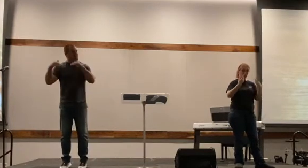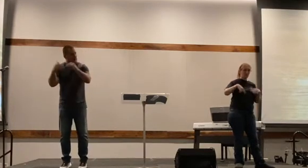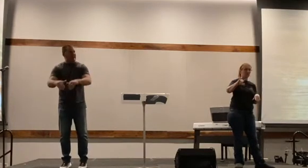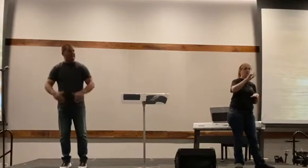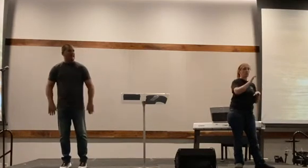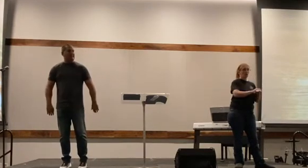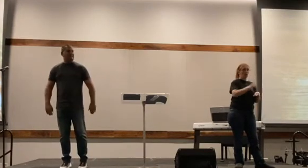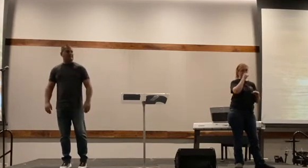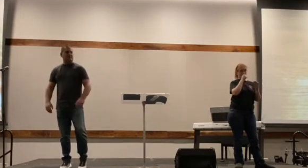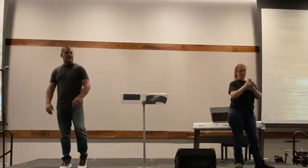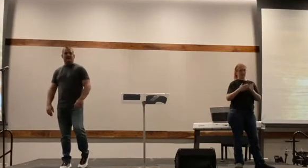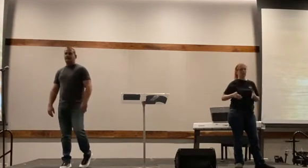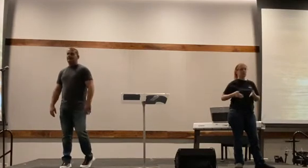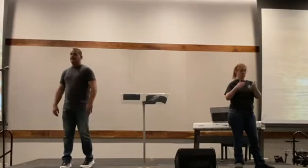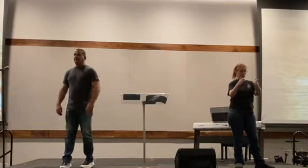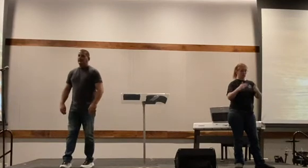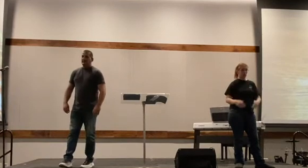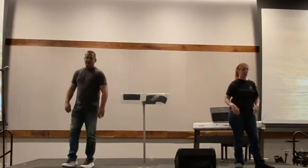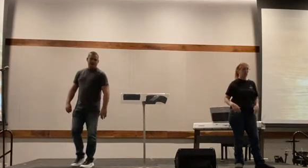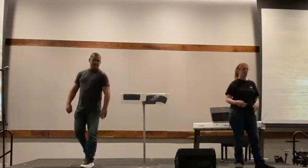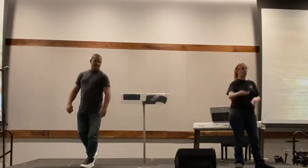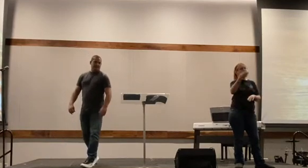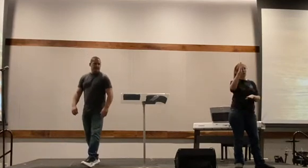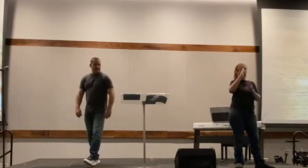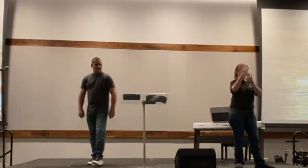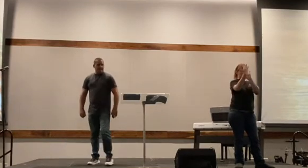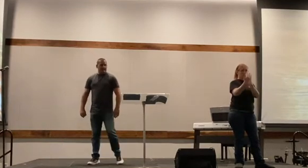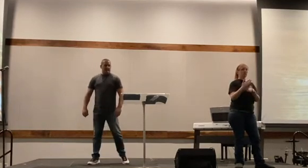God is present on Hidden Street.